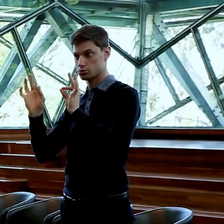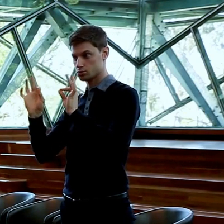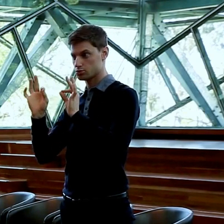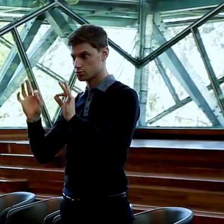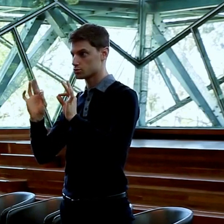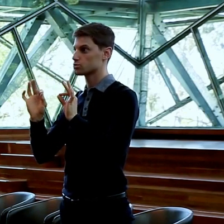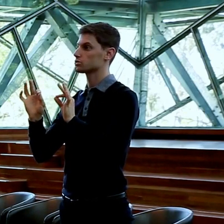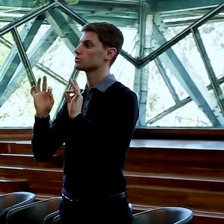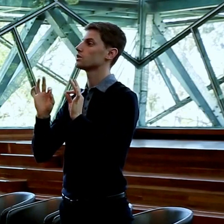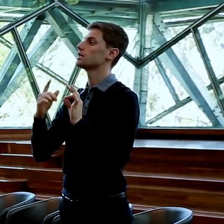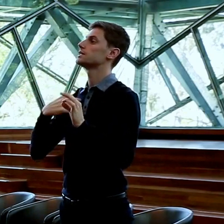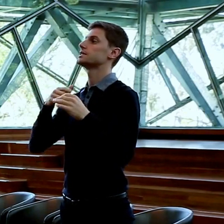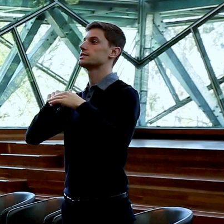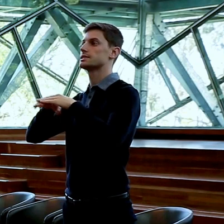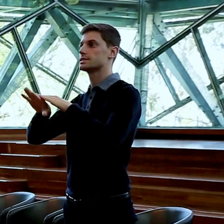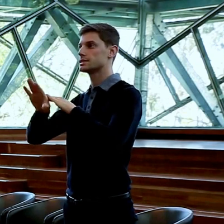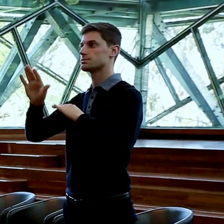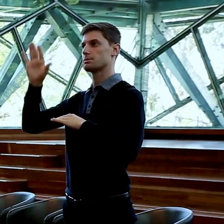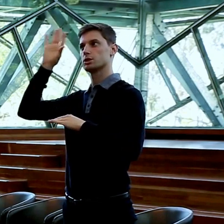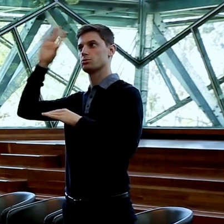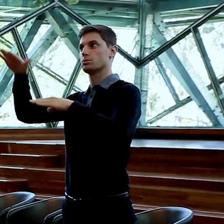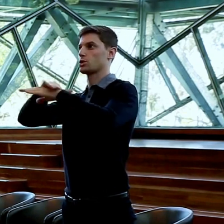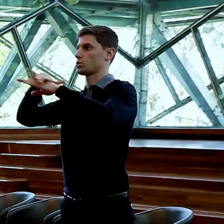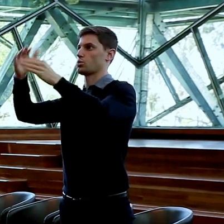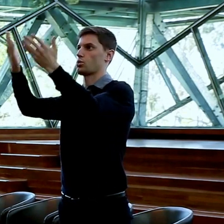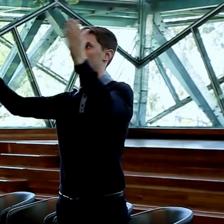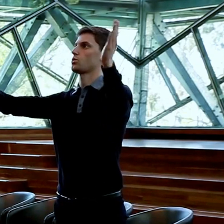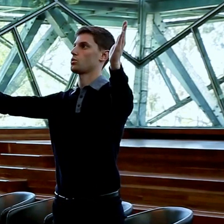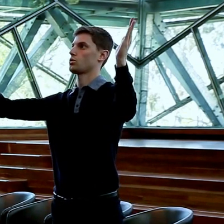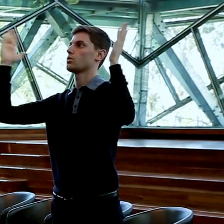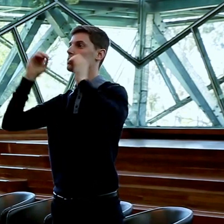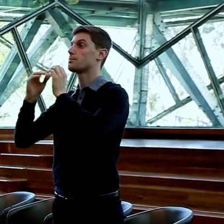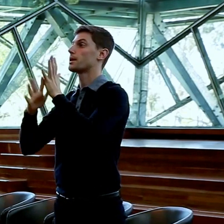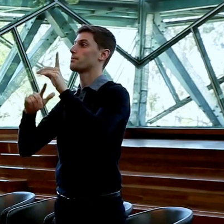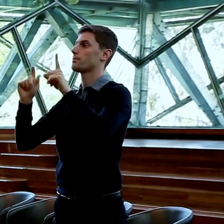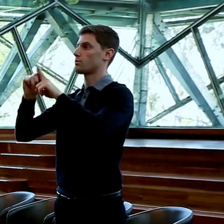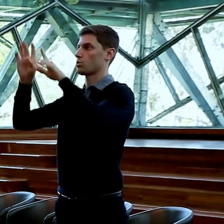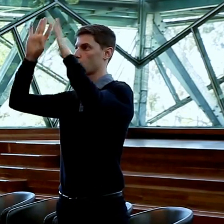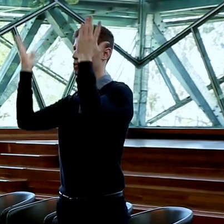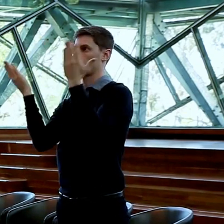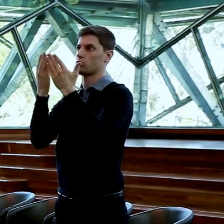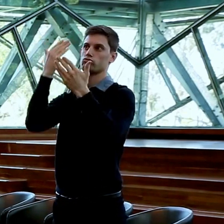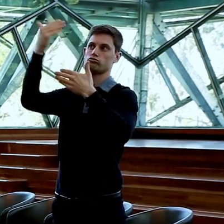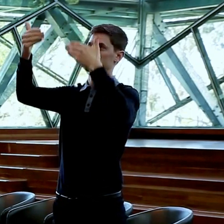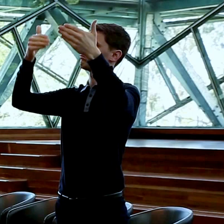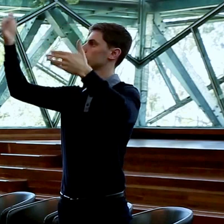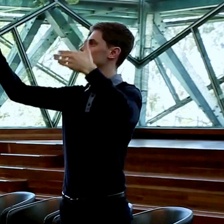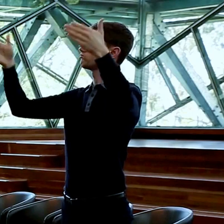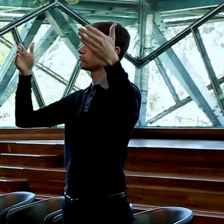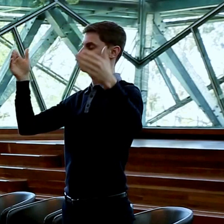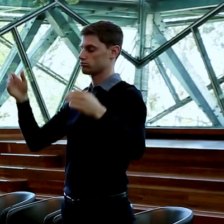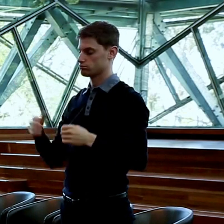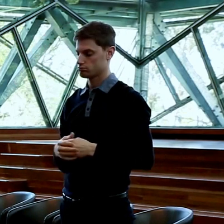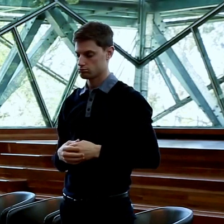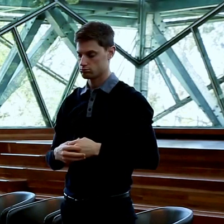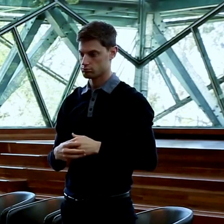I was in my bedroom, blue walls covered in world maps, and all around me, on